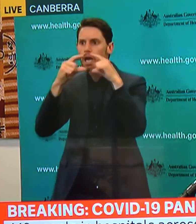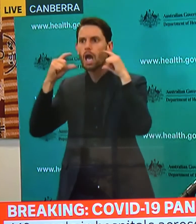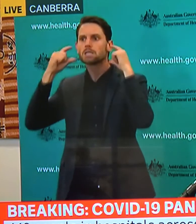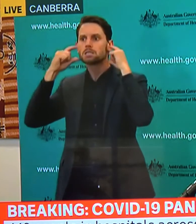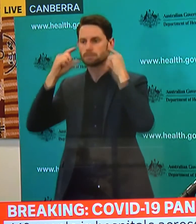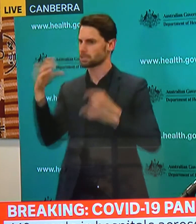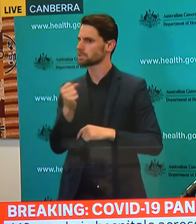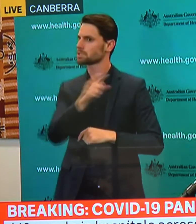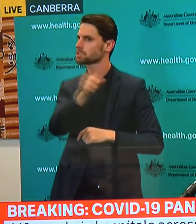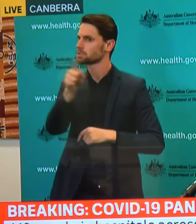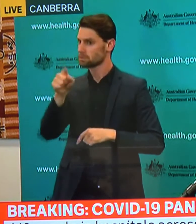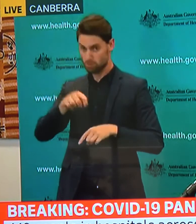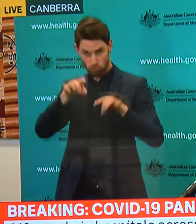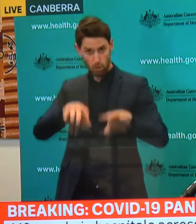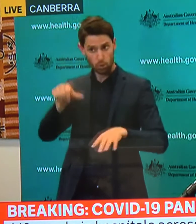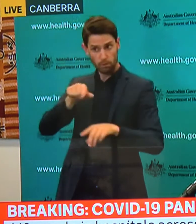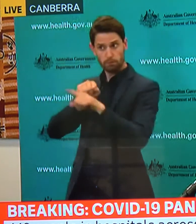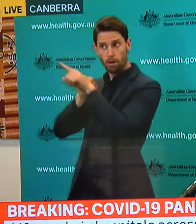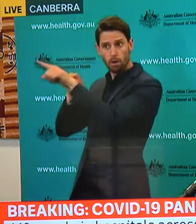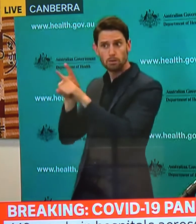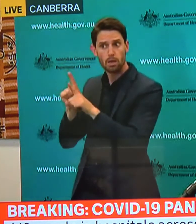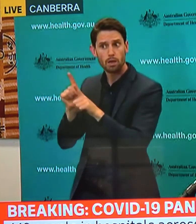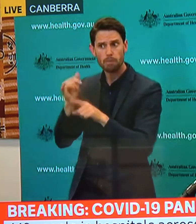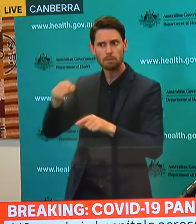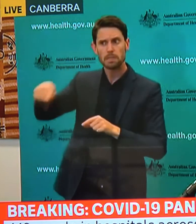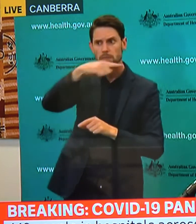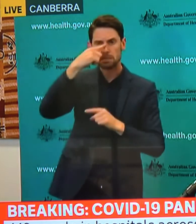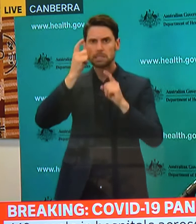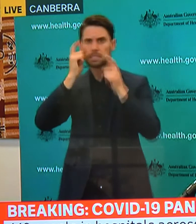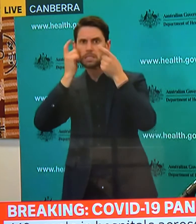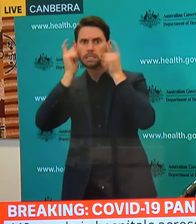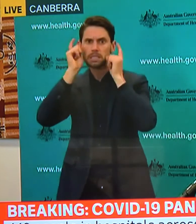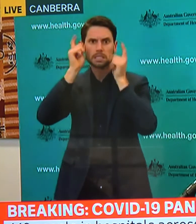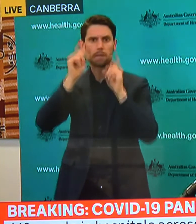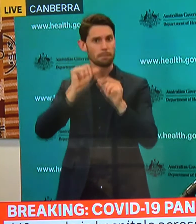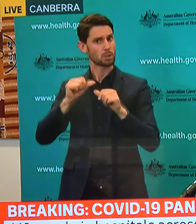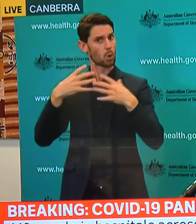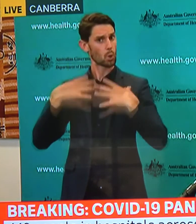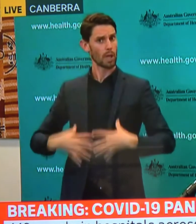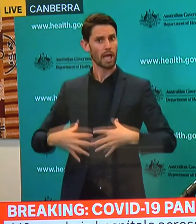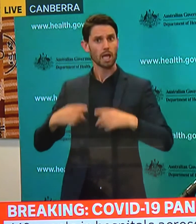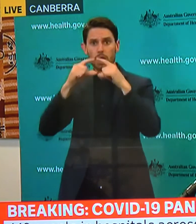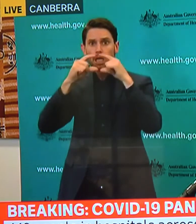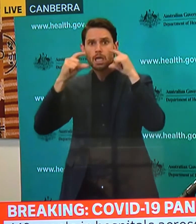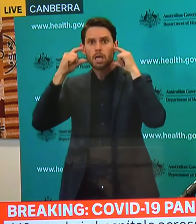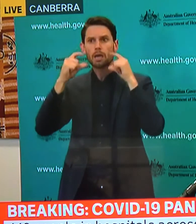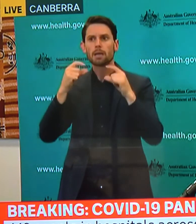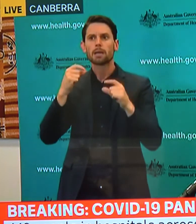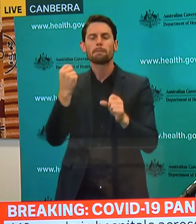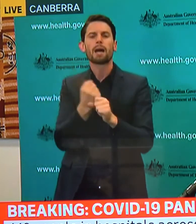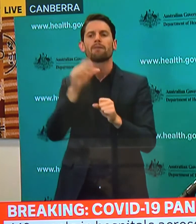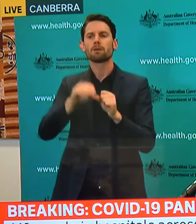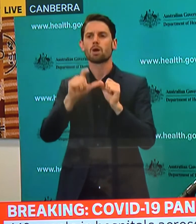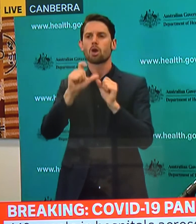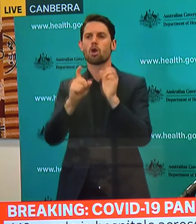outside. Is that a good option for Australians that are worried about contracting the virus and who don't want to buy medical grade masks that are needed for